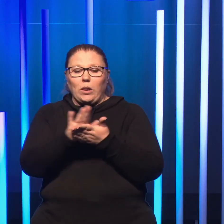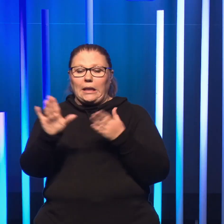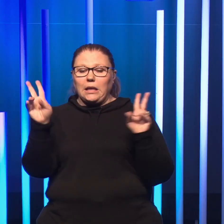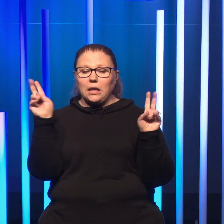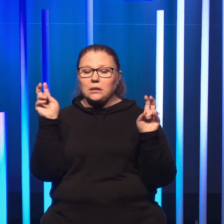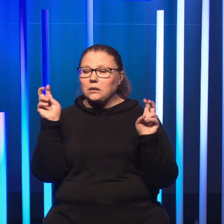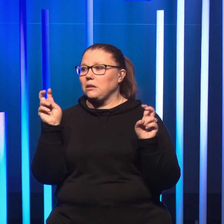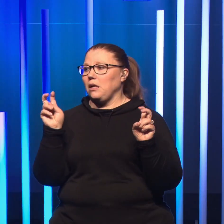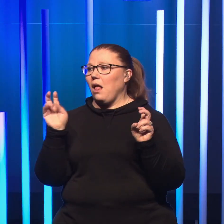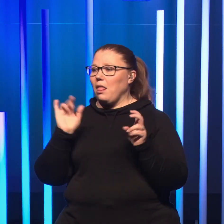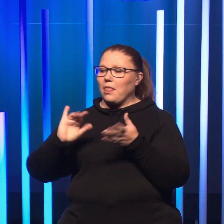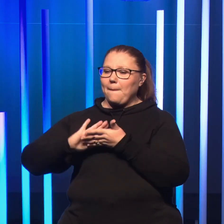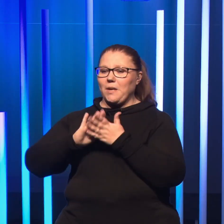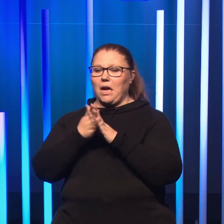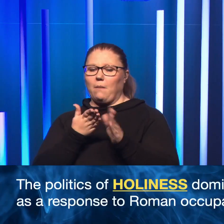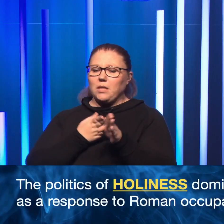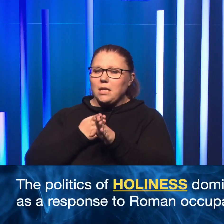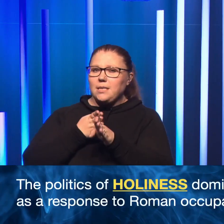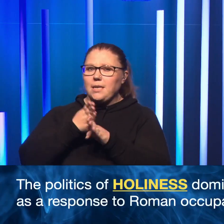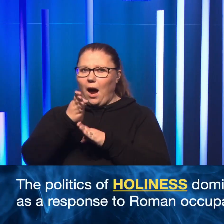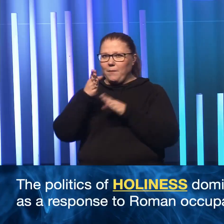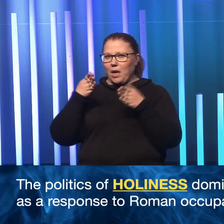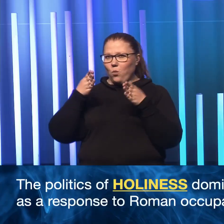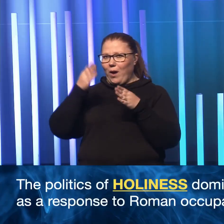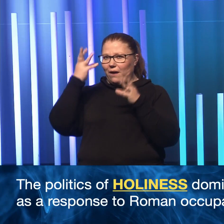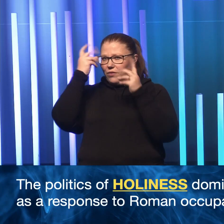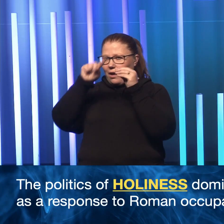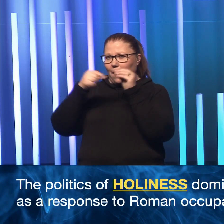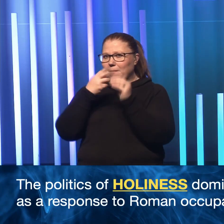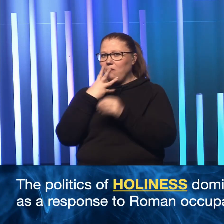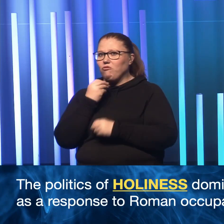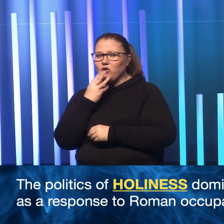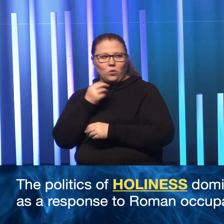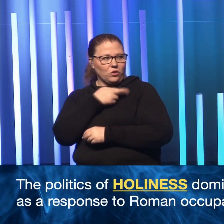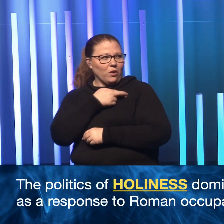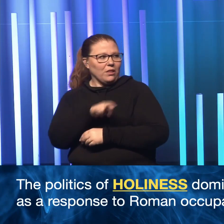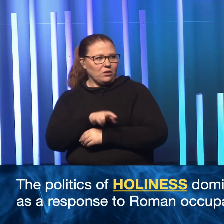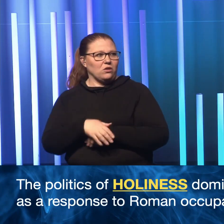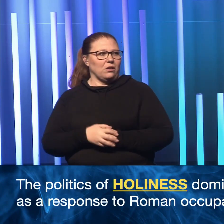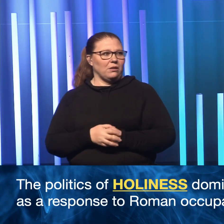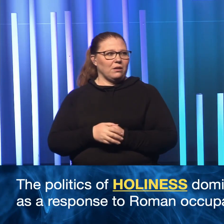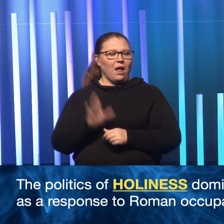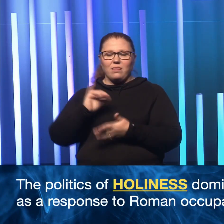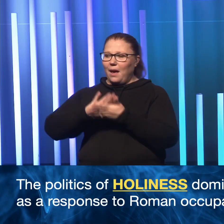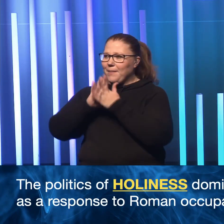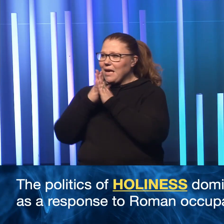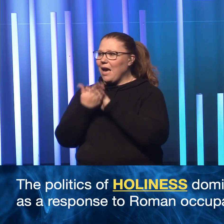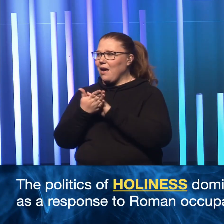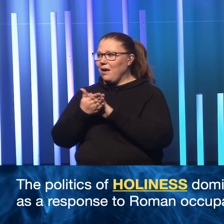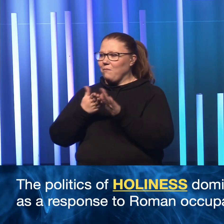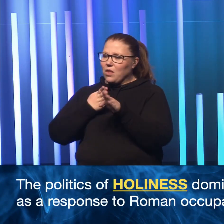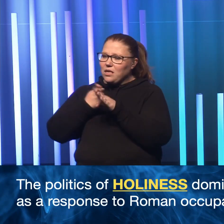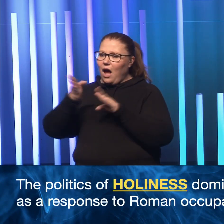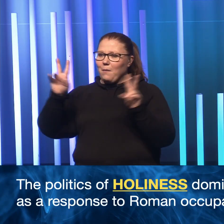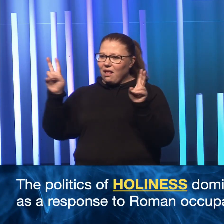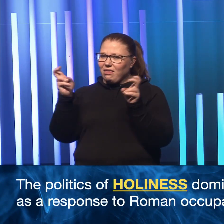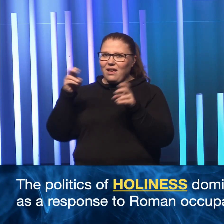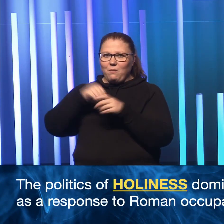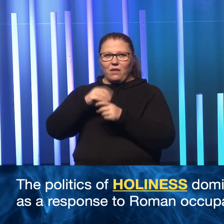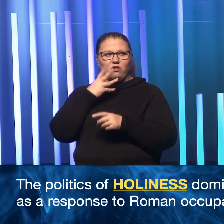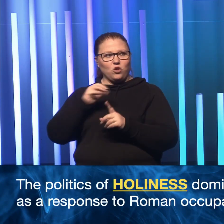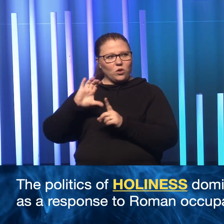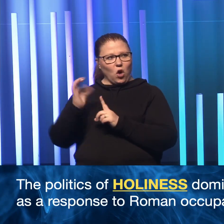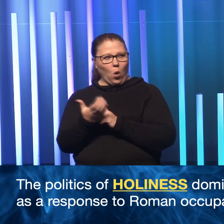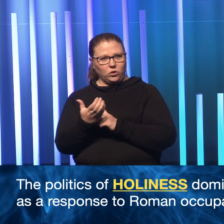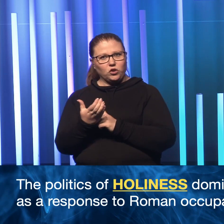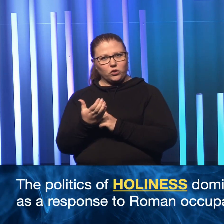this became a dominant way of thinking about Judaism. And it became the dominant theme within the Jewish cultural